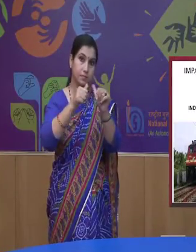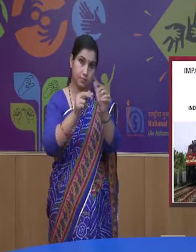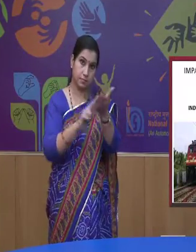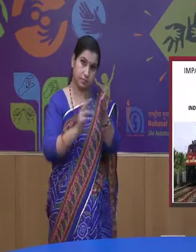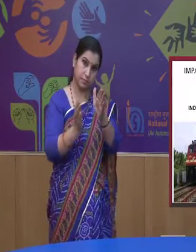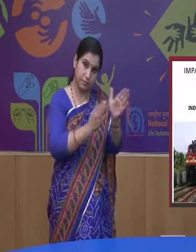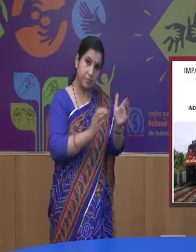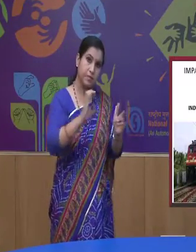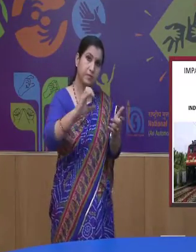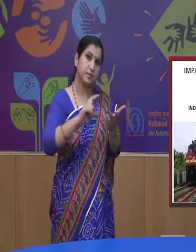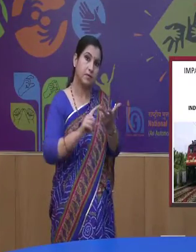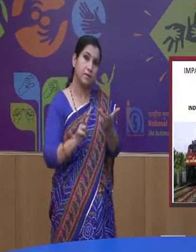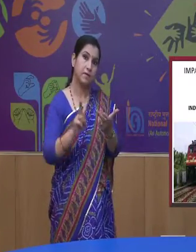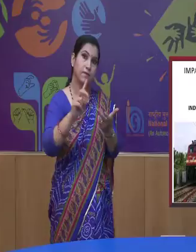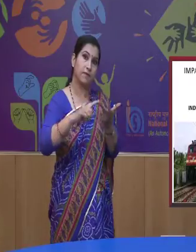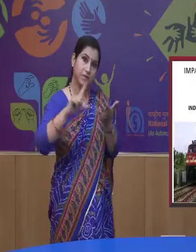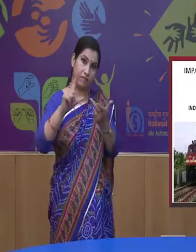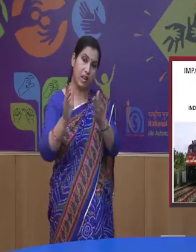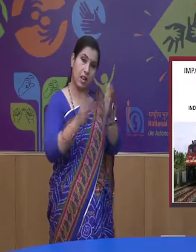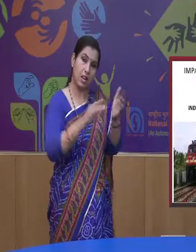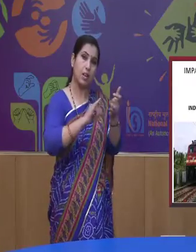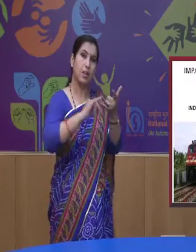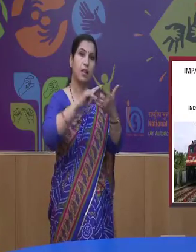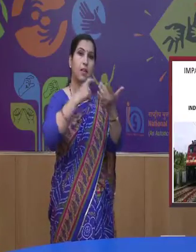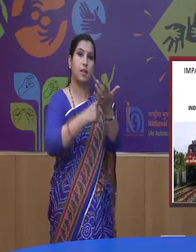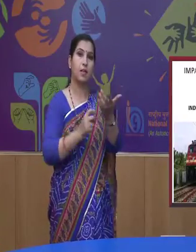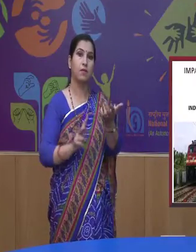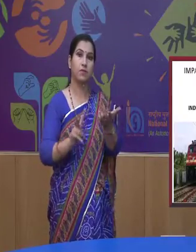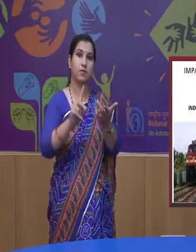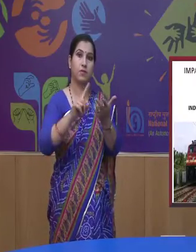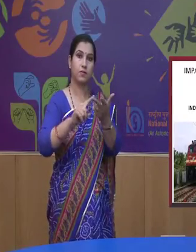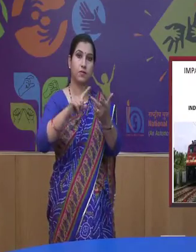Civil Services in those days.